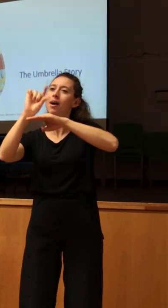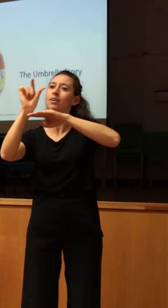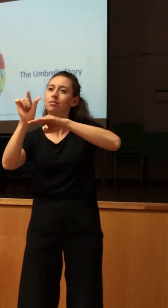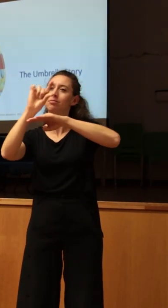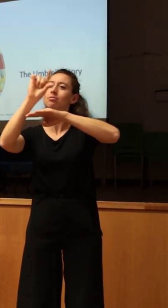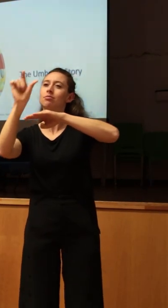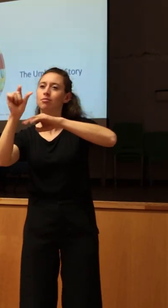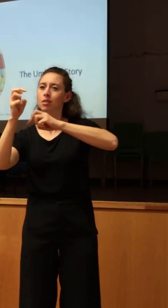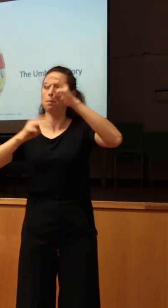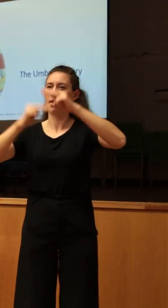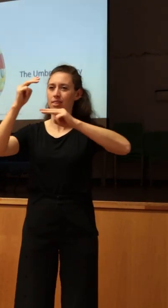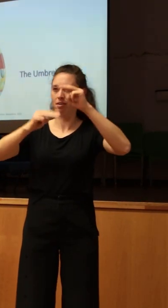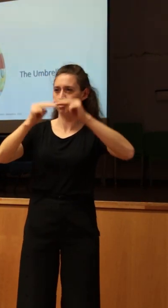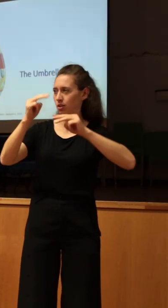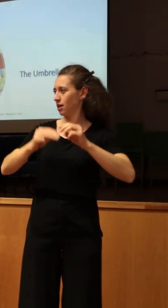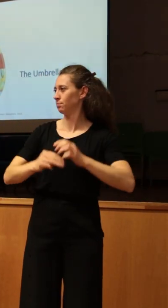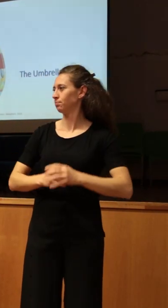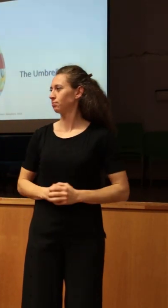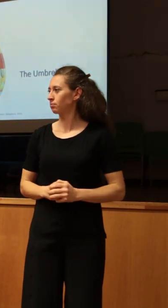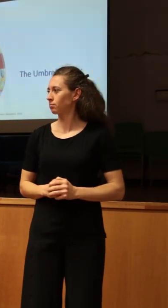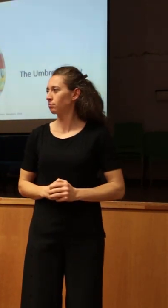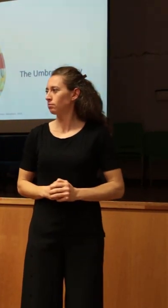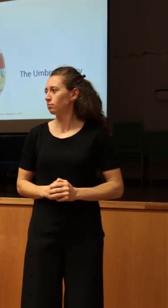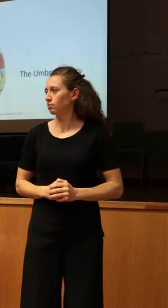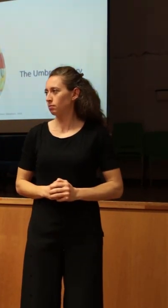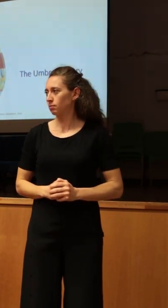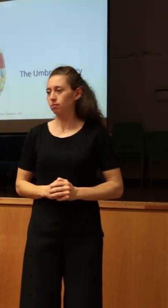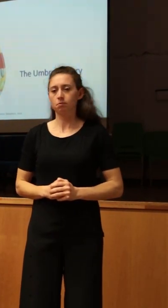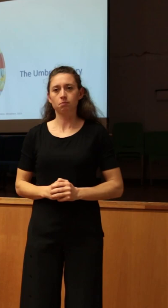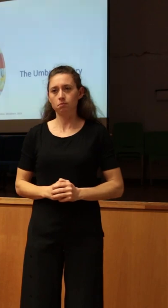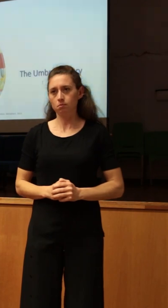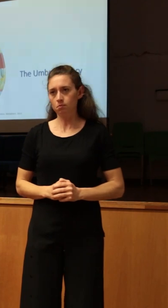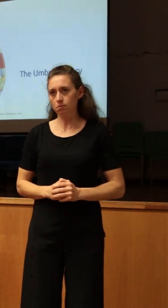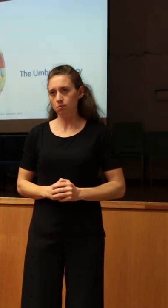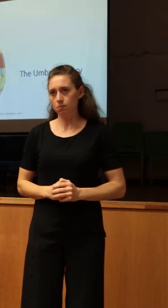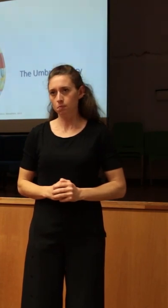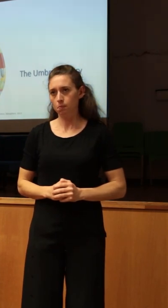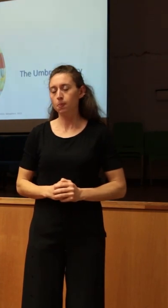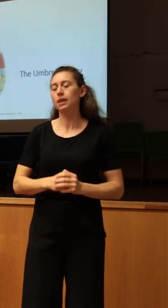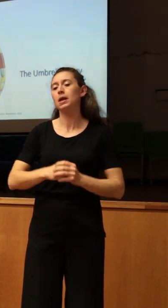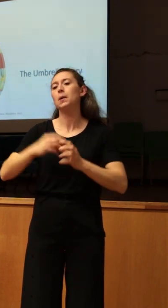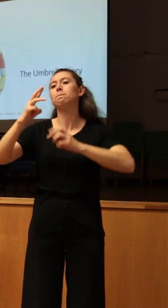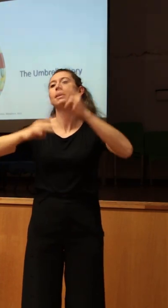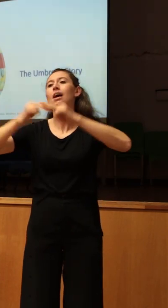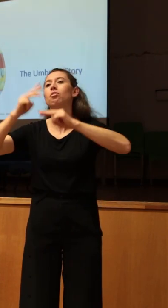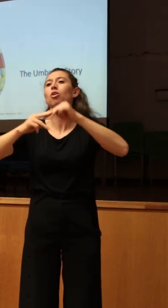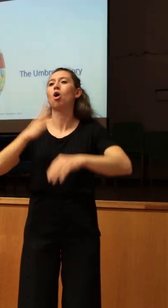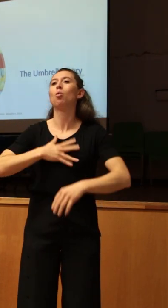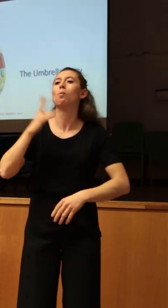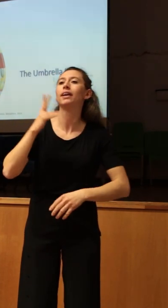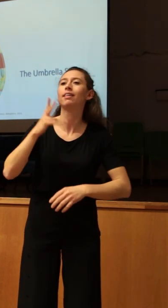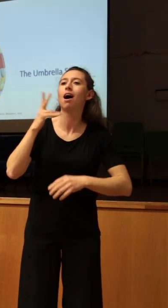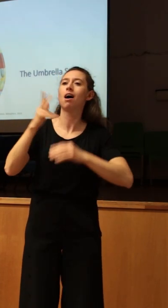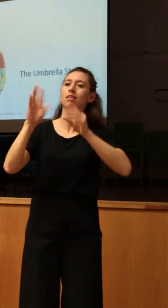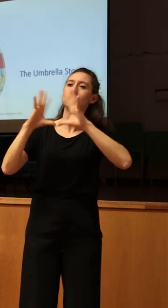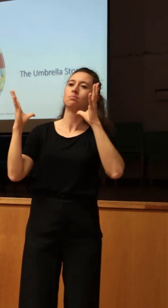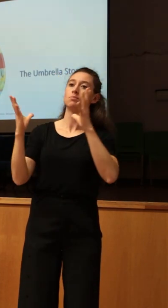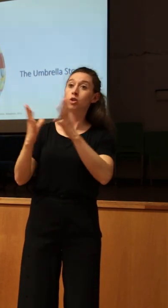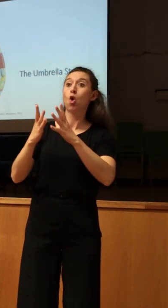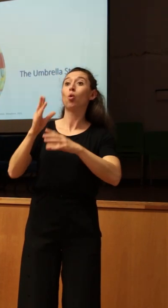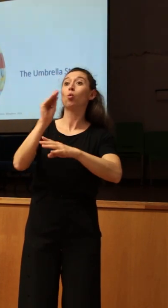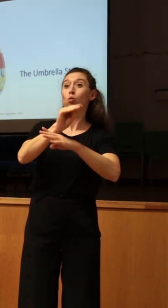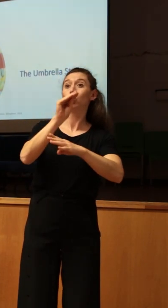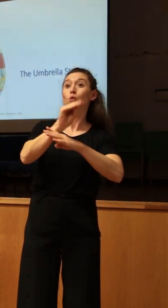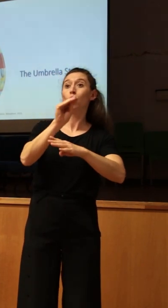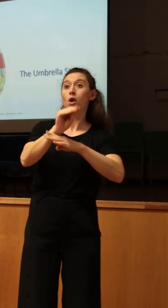they are like super cultural, and there is like metaphors of humanity. Las metáforas de la humanidad, de la supercultura. And I'll give